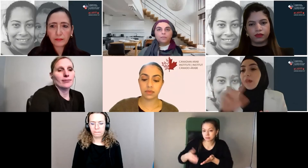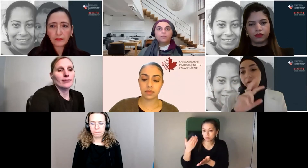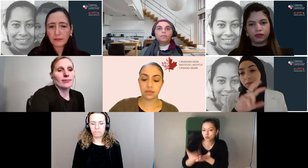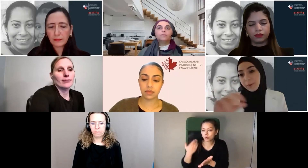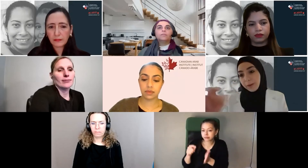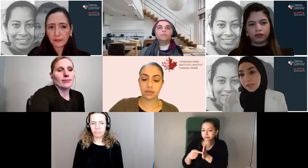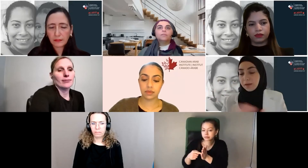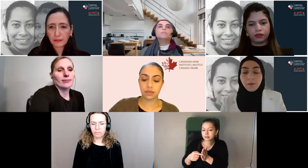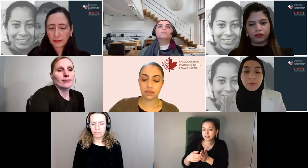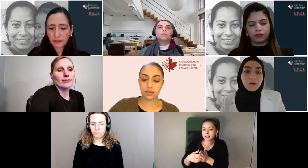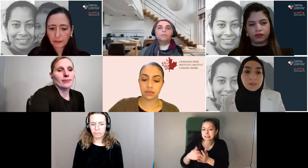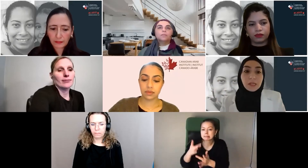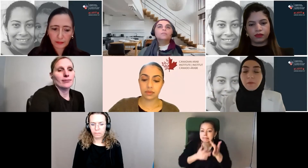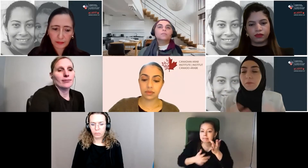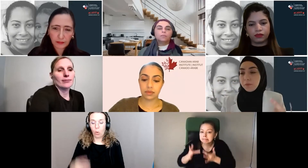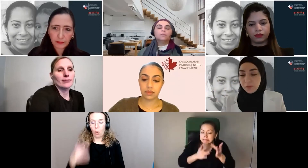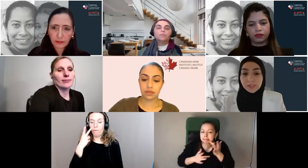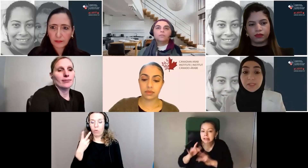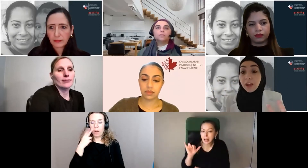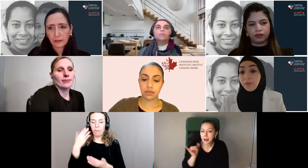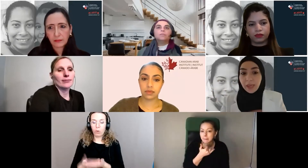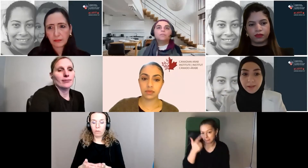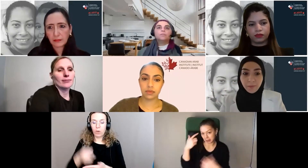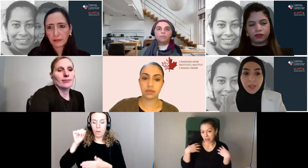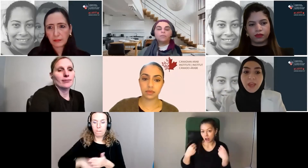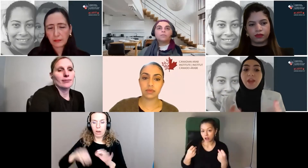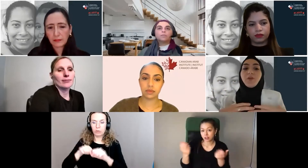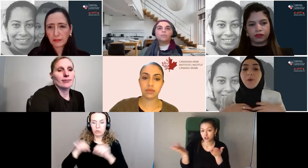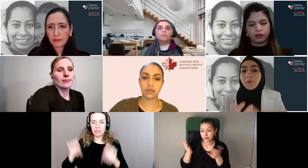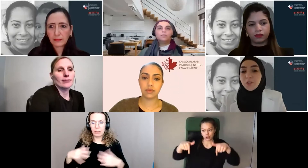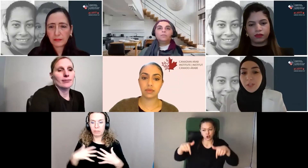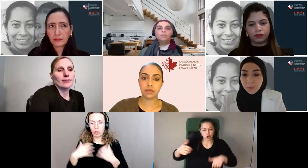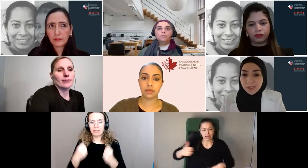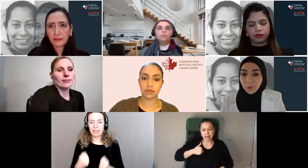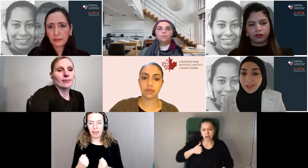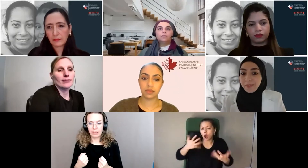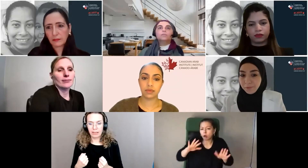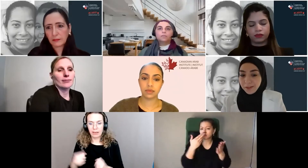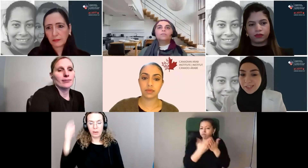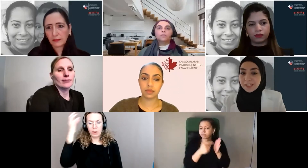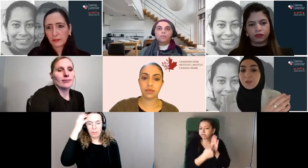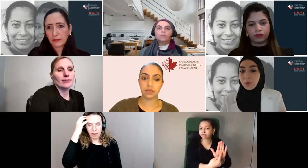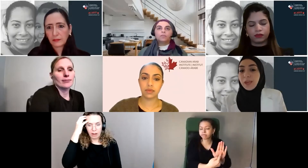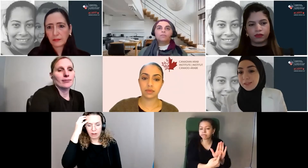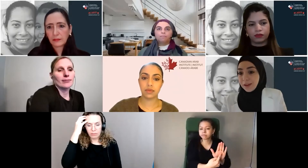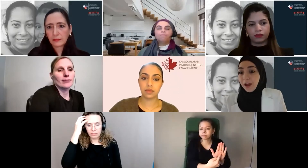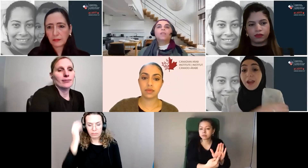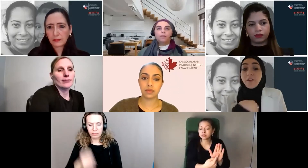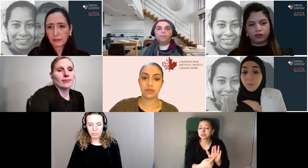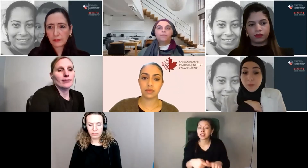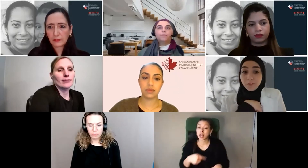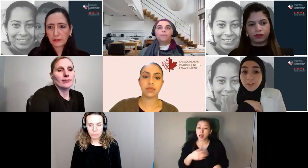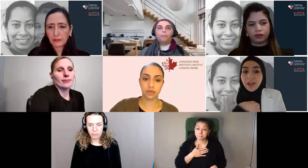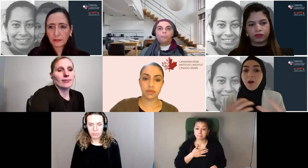Arabic-based mental health services enough in Canada. And from my professional experience working in the field since 2018, I